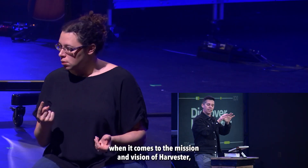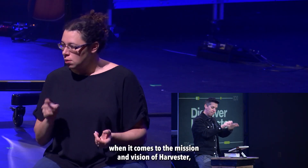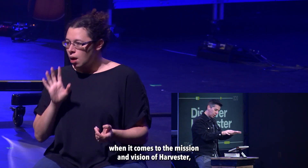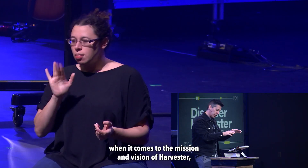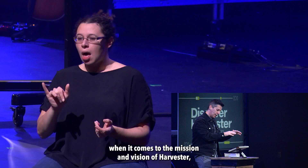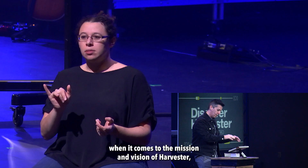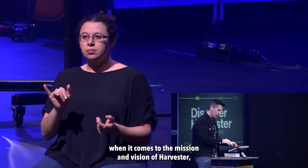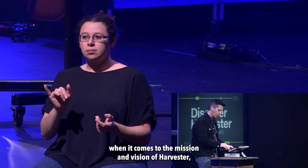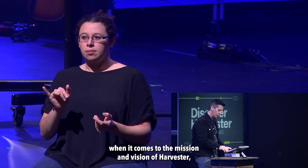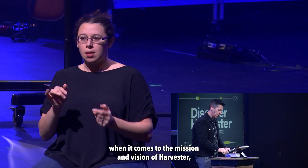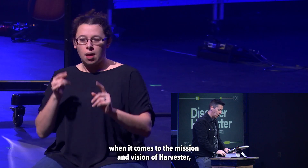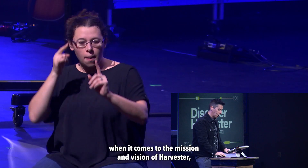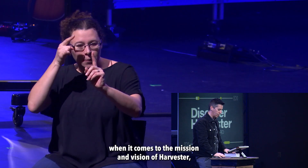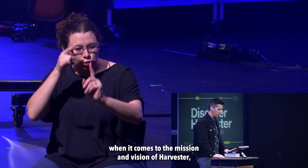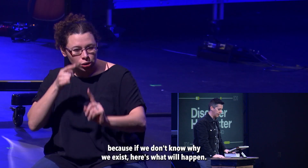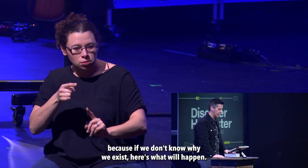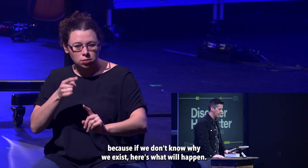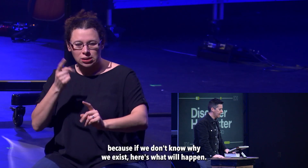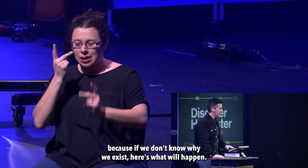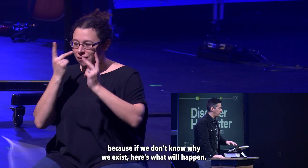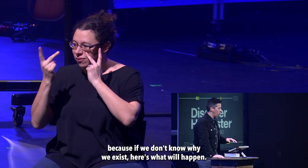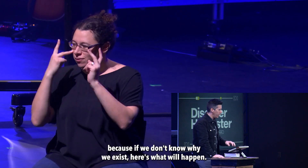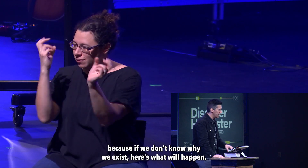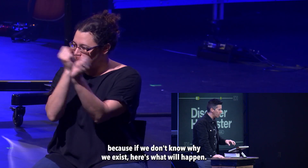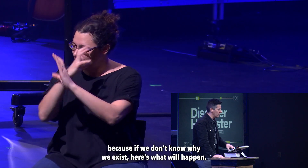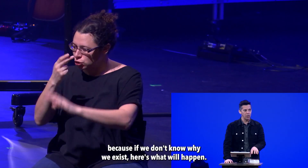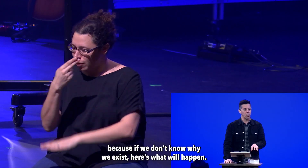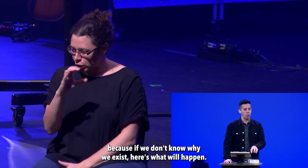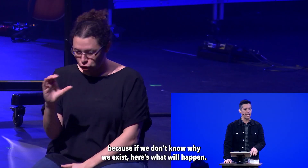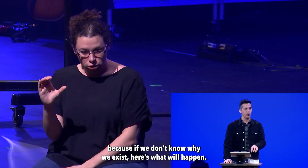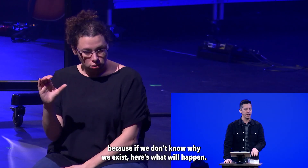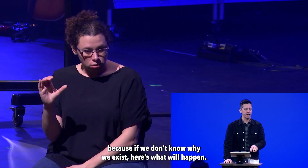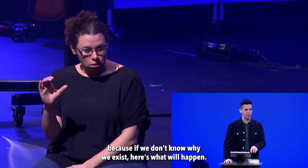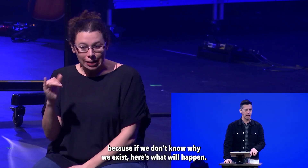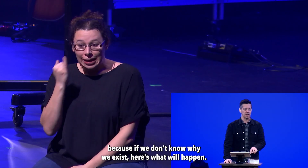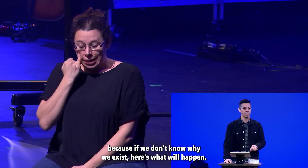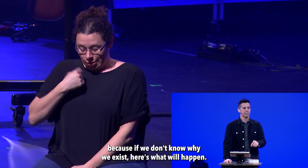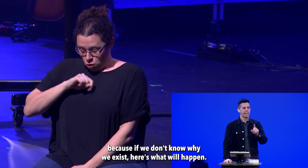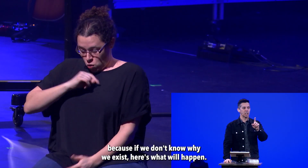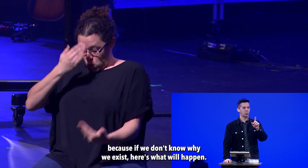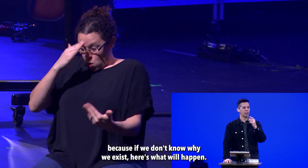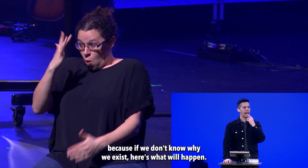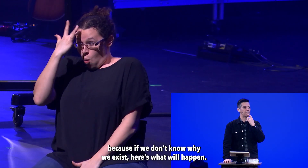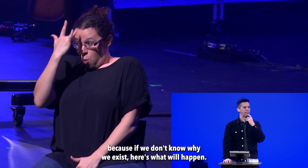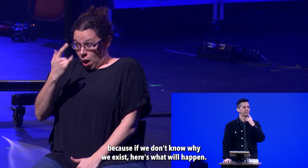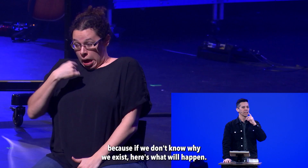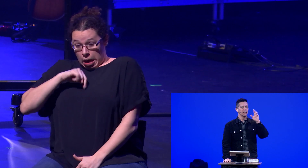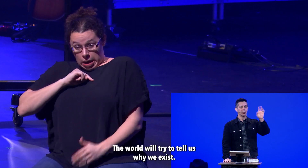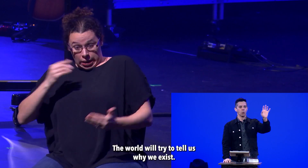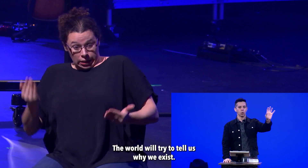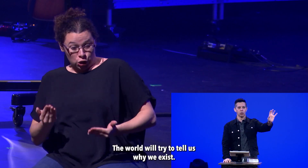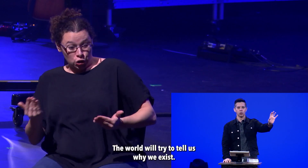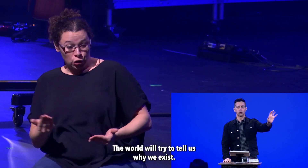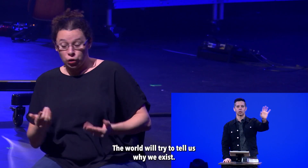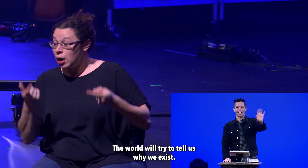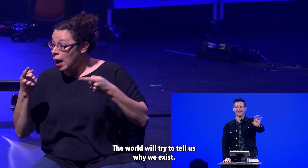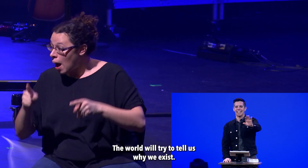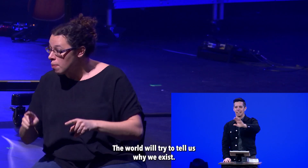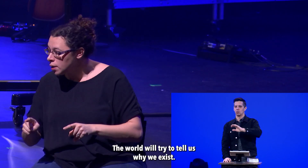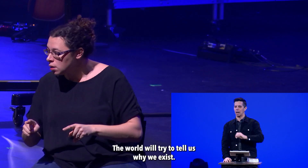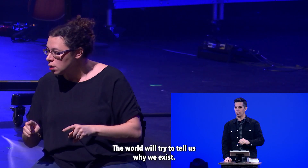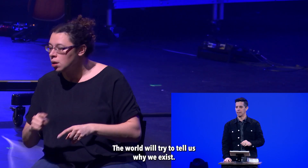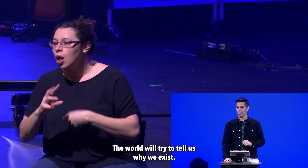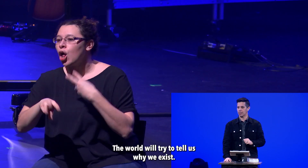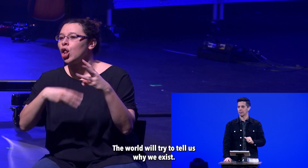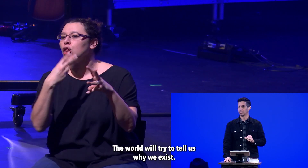to the mission and vision of Harvester. Because if we don't know why we exist, here's what'll happen. The world will try to